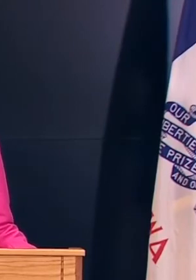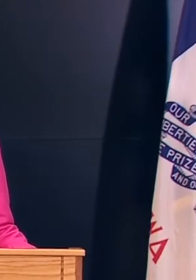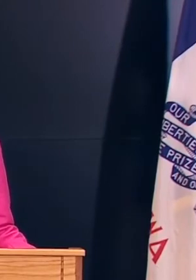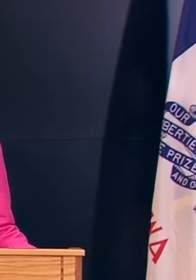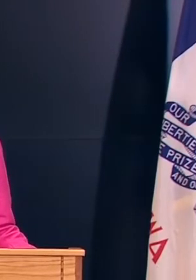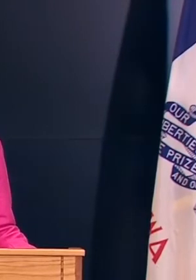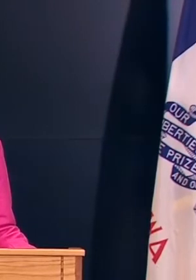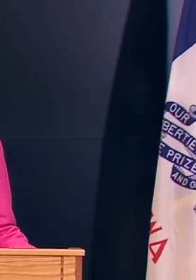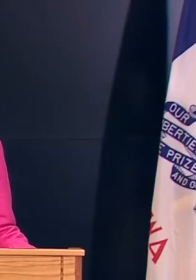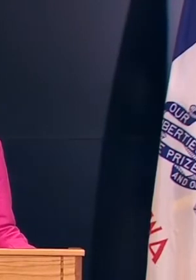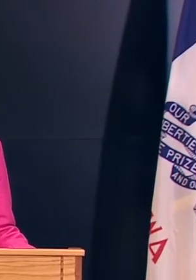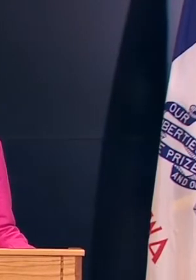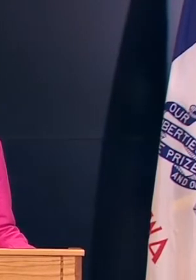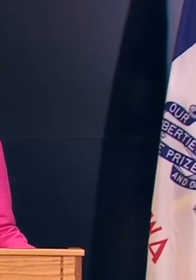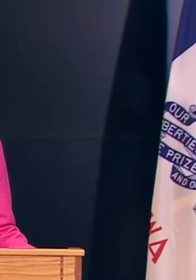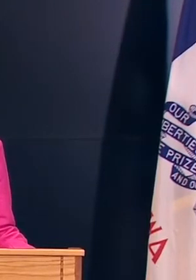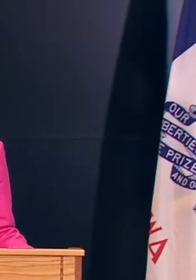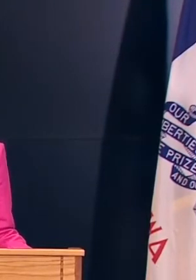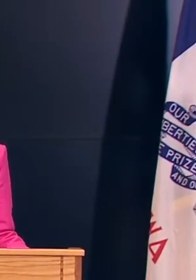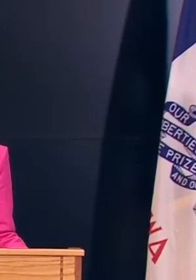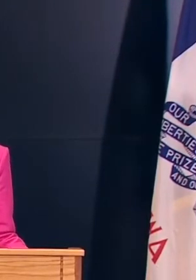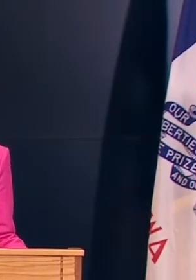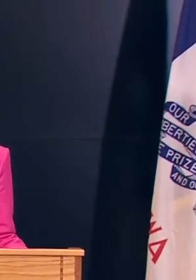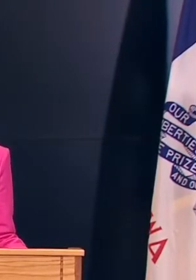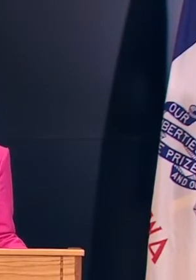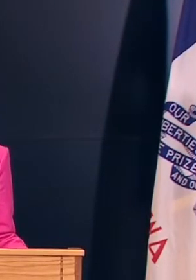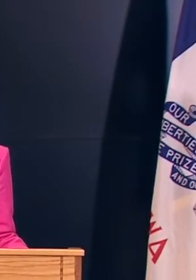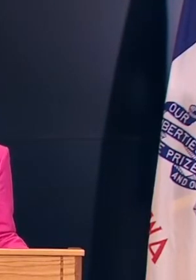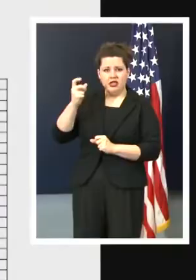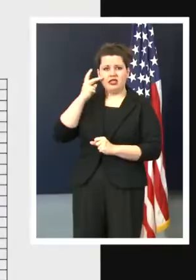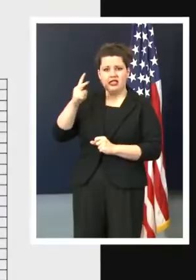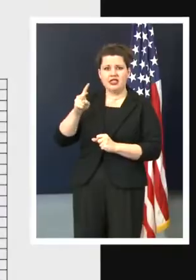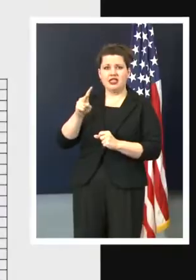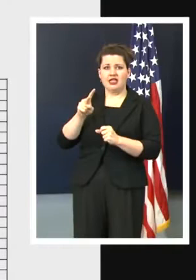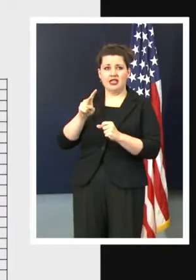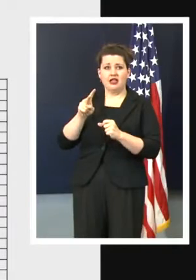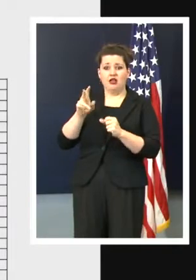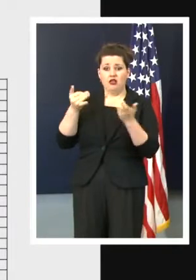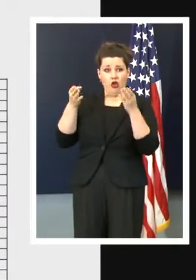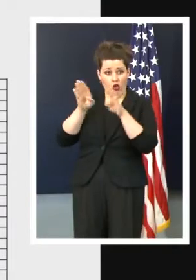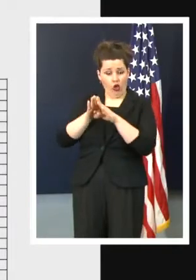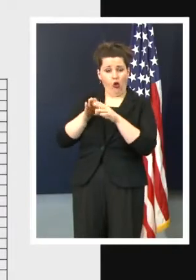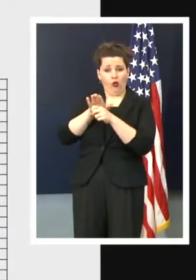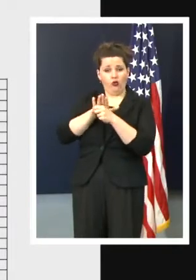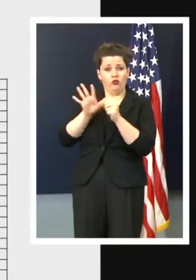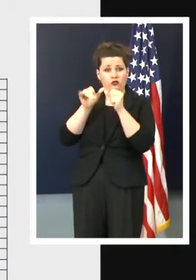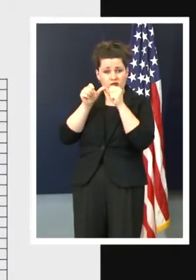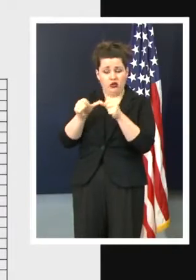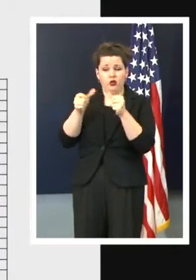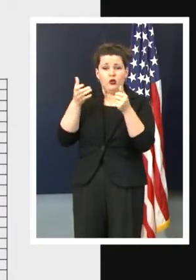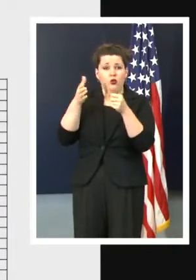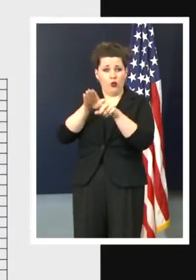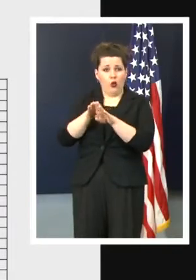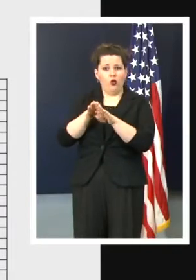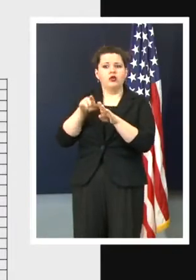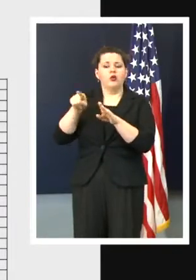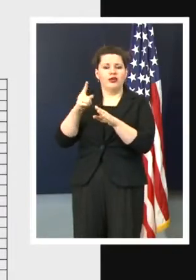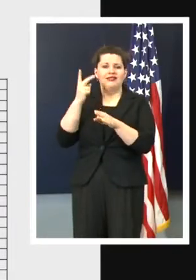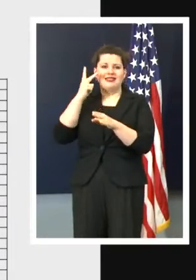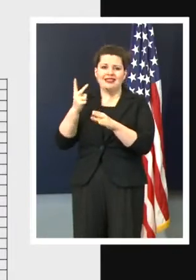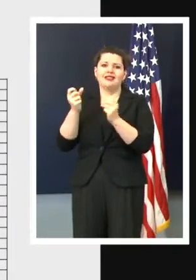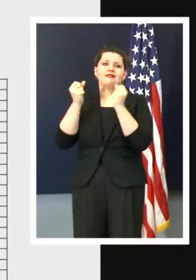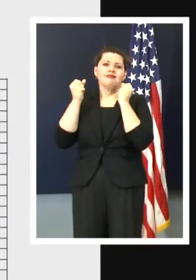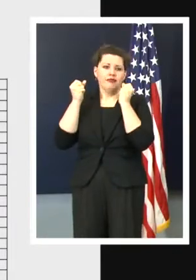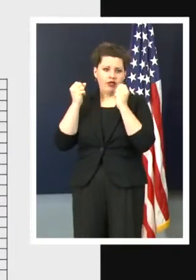information that's been provided on our website, you can see that the areas that continue to be closed are areas where we have seen